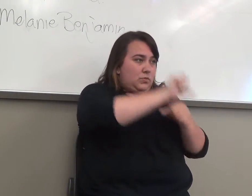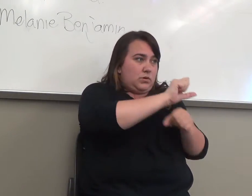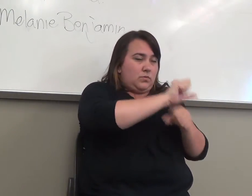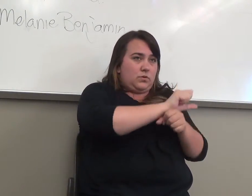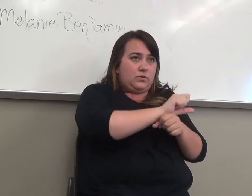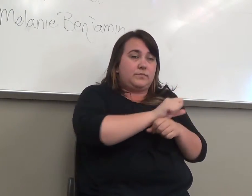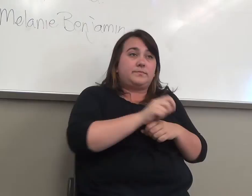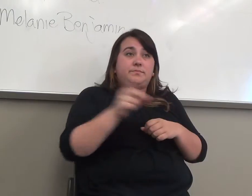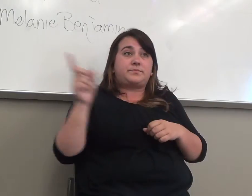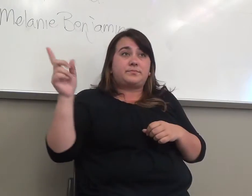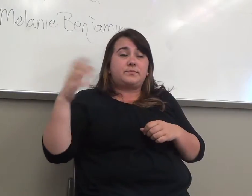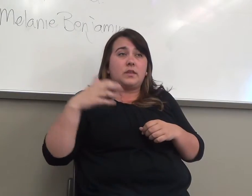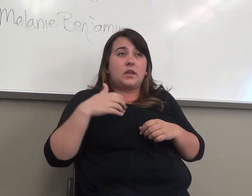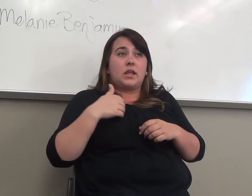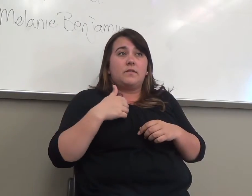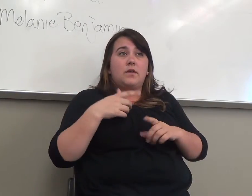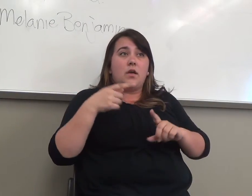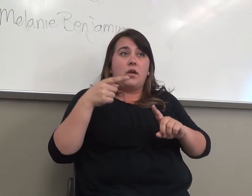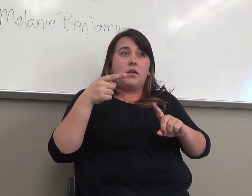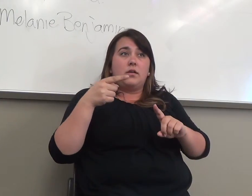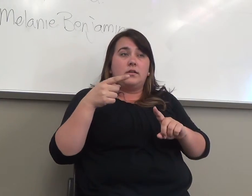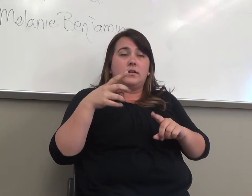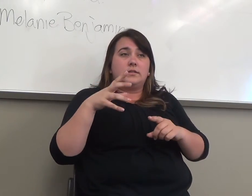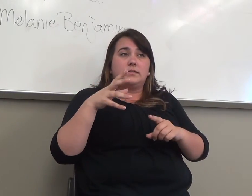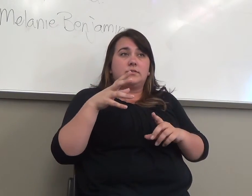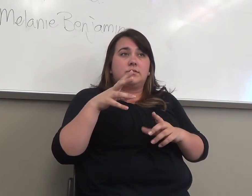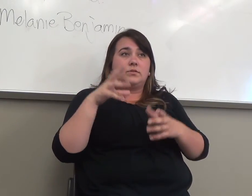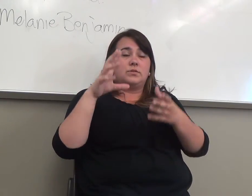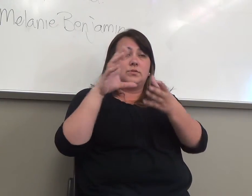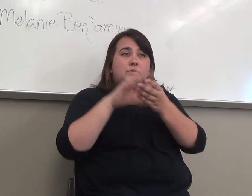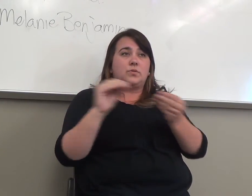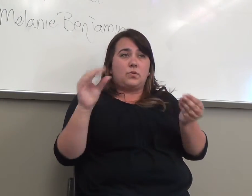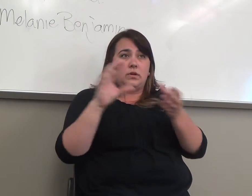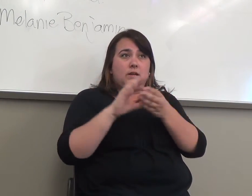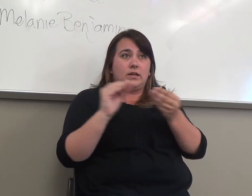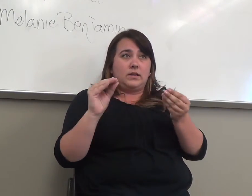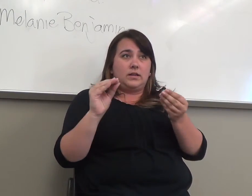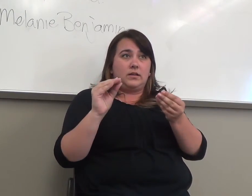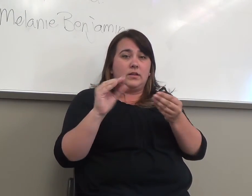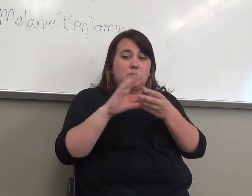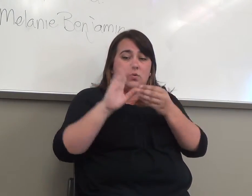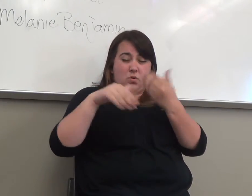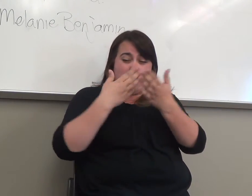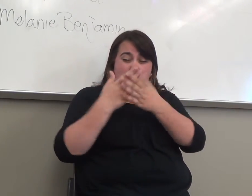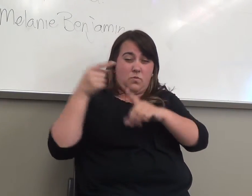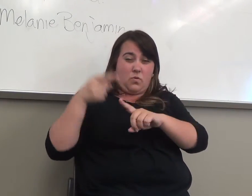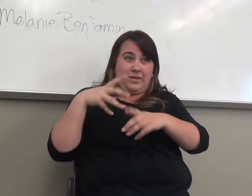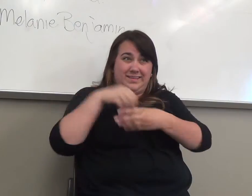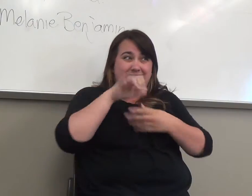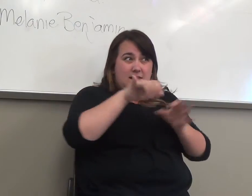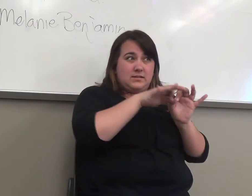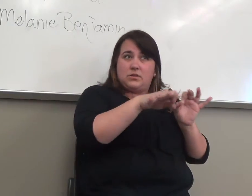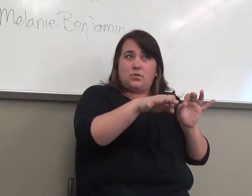Is there a point of the story to that? No. Now, we're going to look at the end.